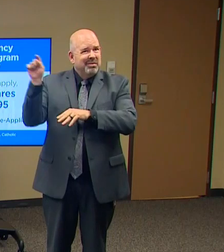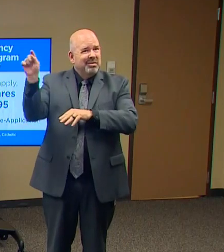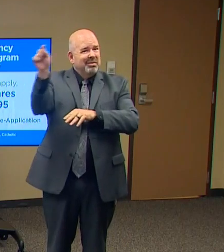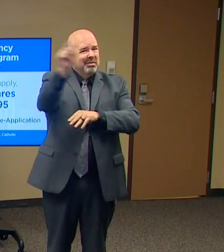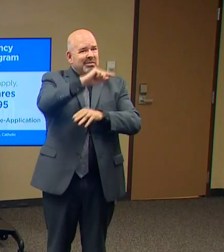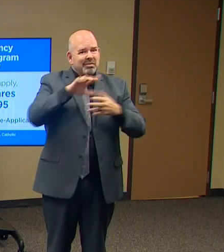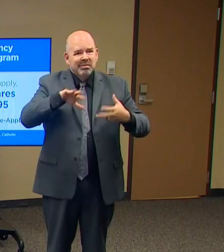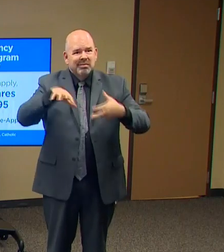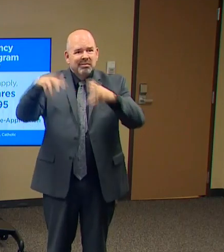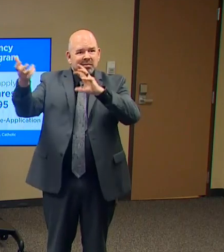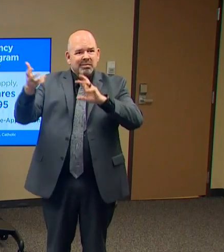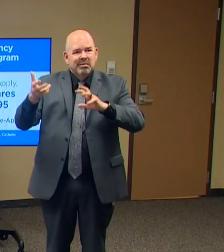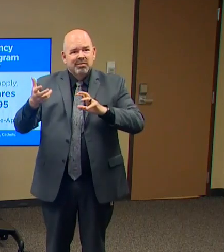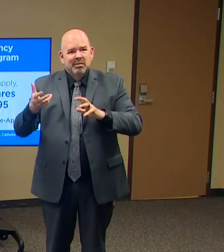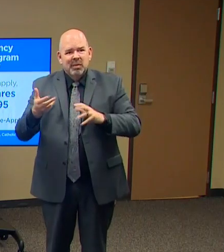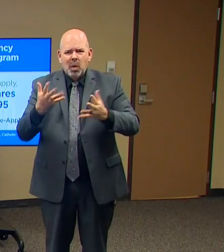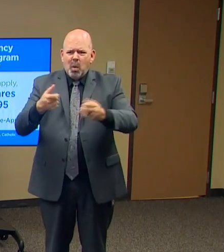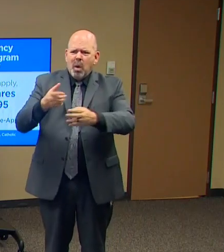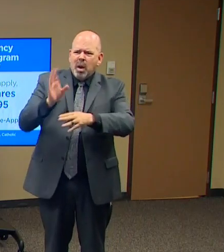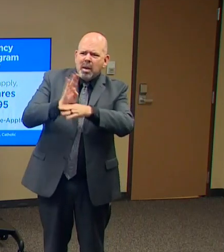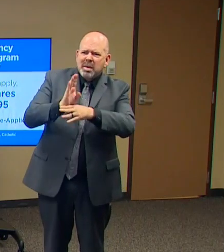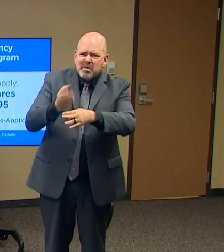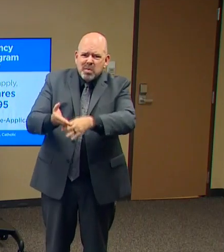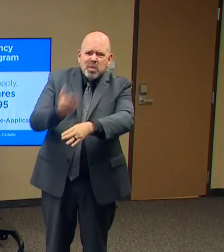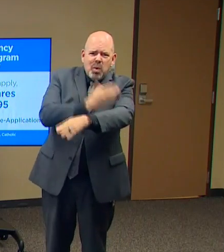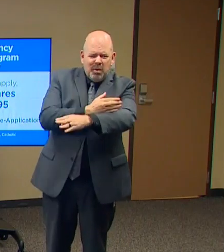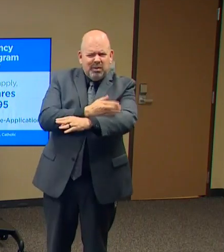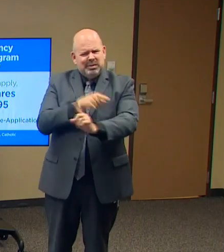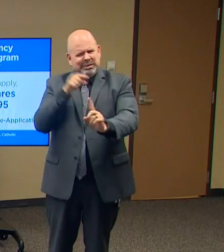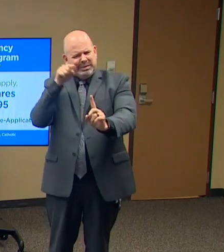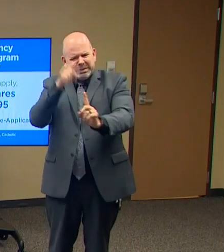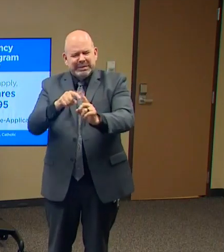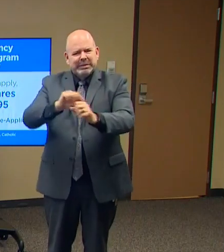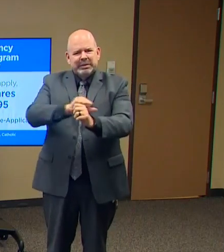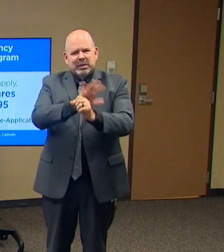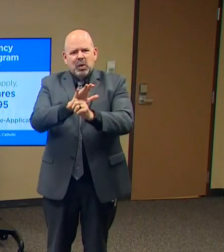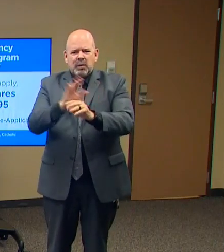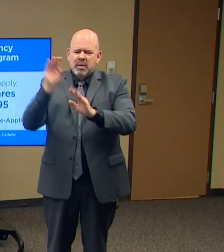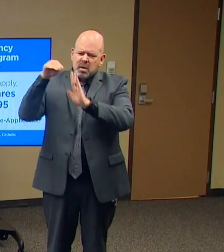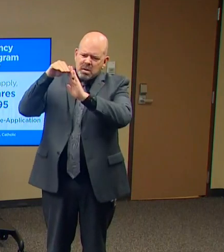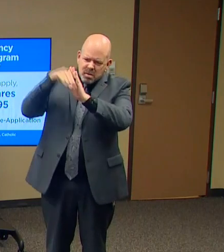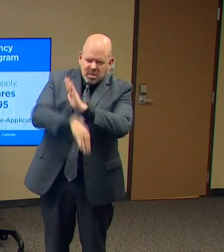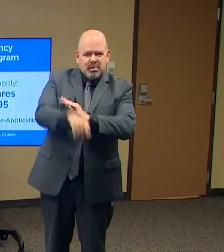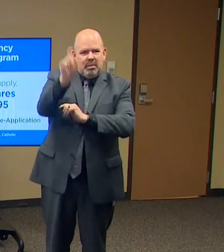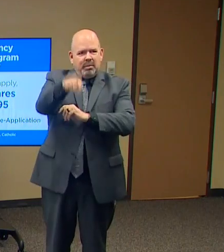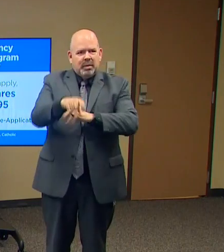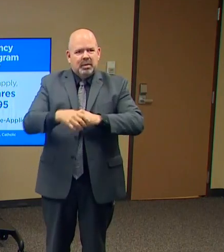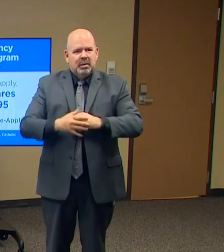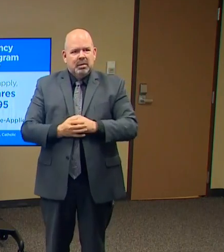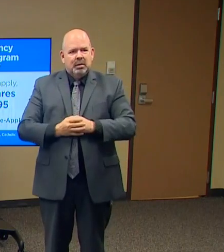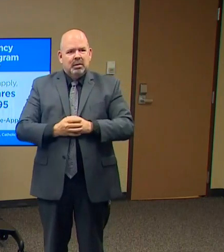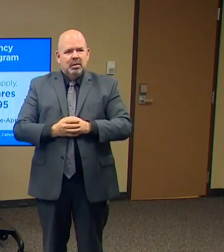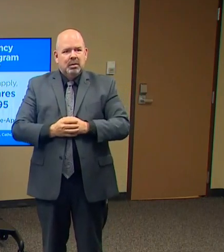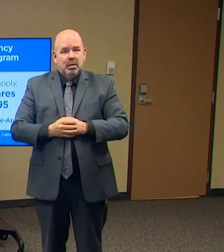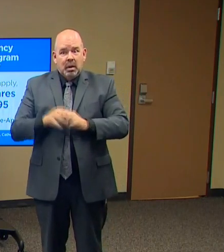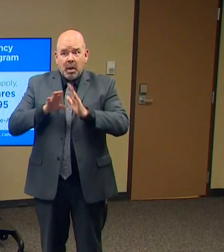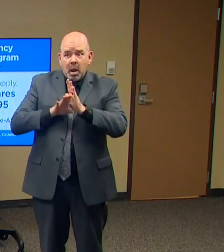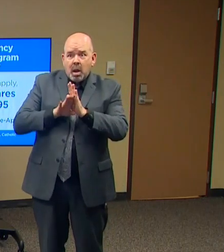want it to get better, right? But if we keep having waves because we lack